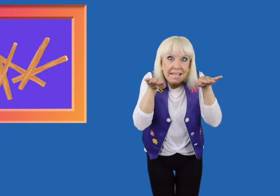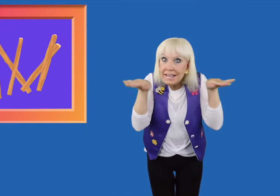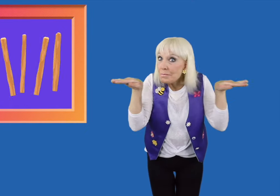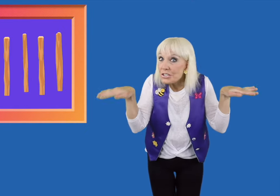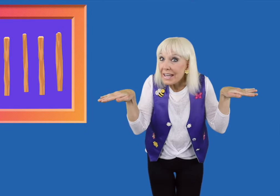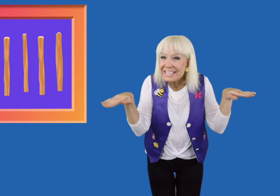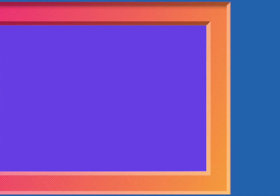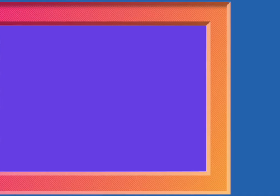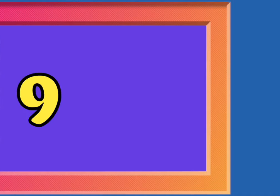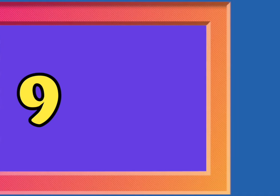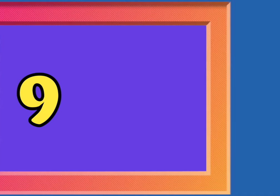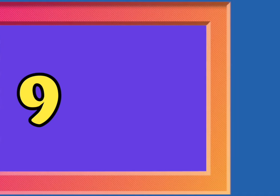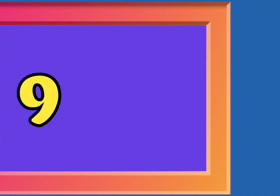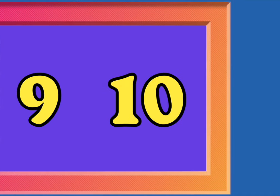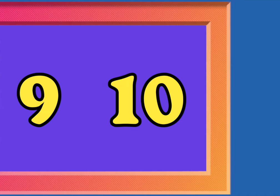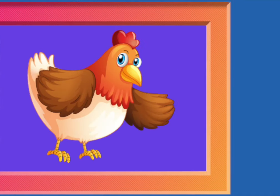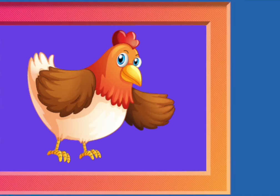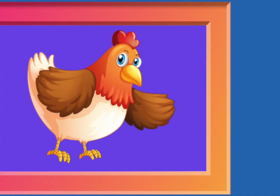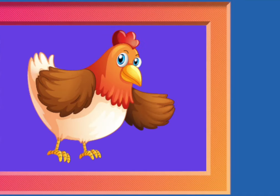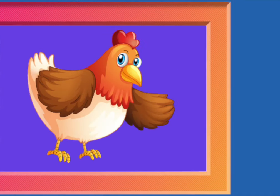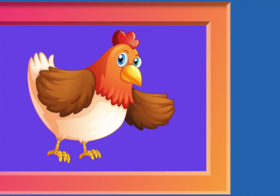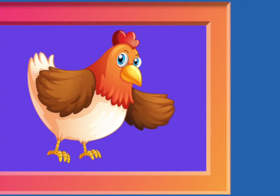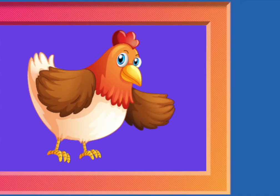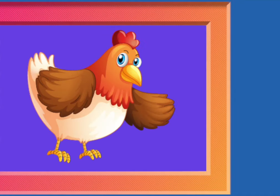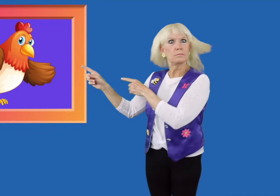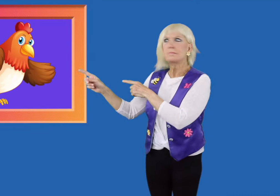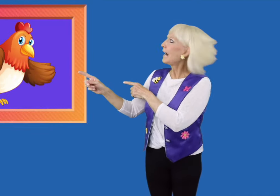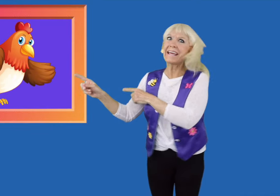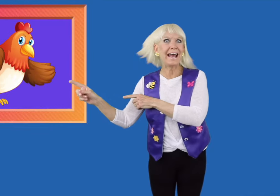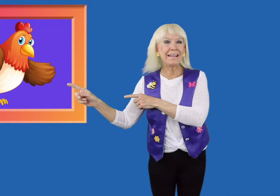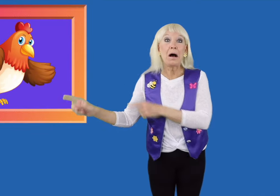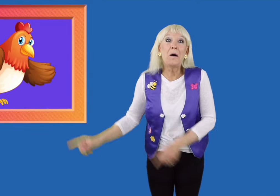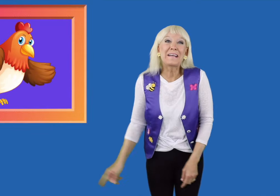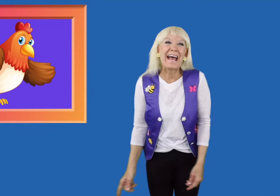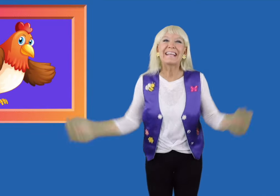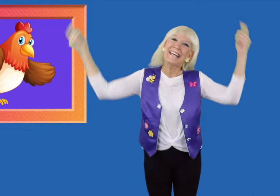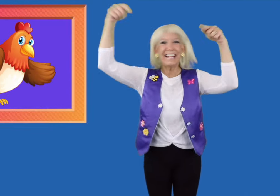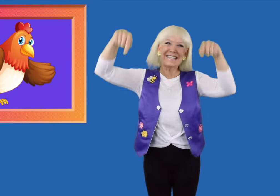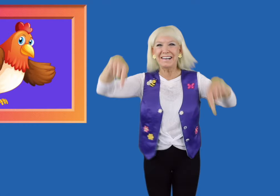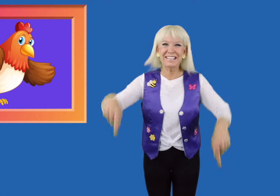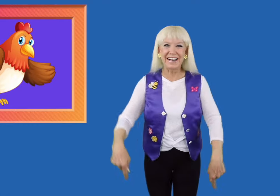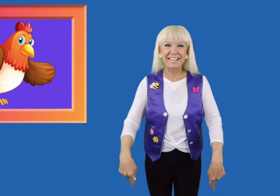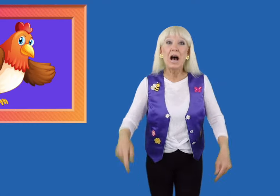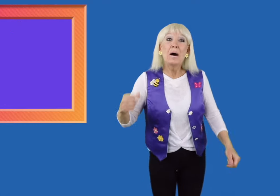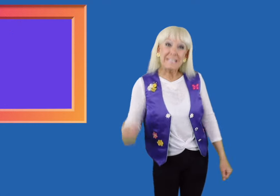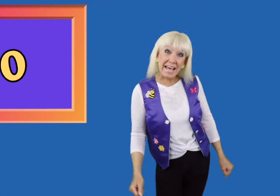them straight. 9, 10, a big fat hen. Again? Okay, 10 down to 1. 10,